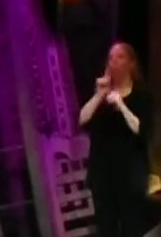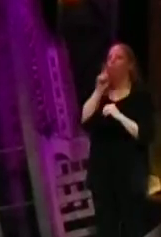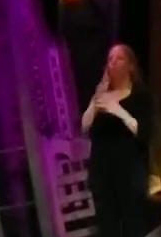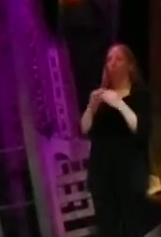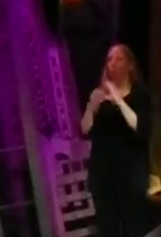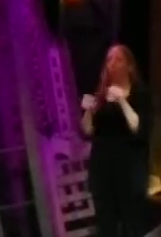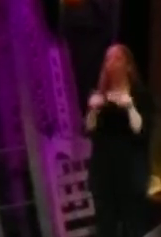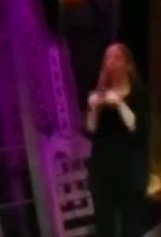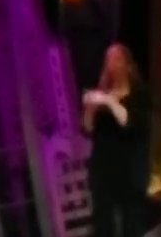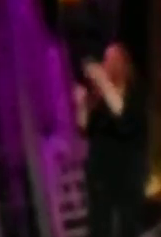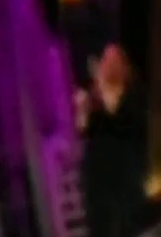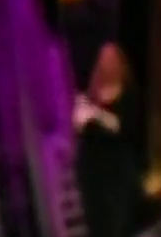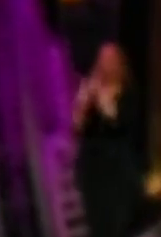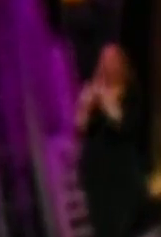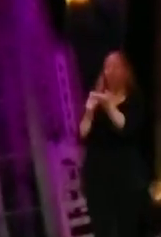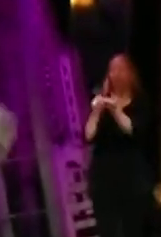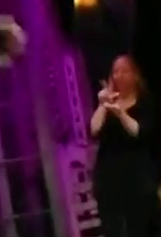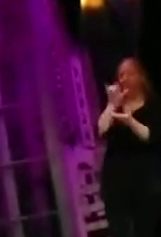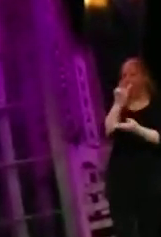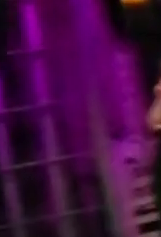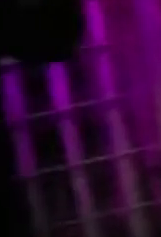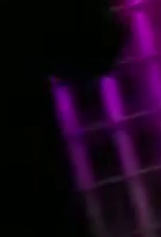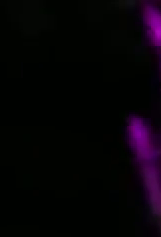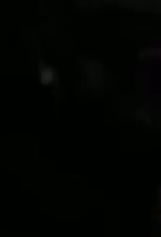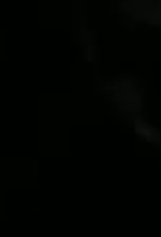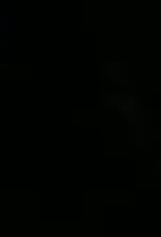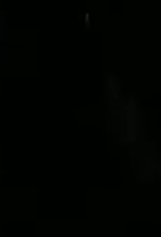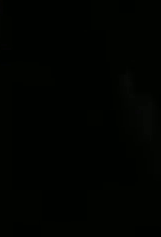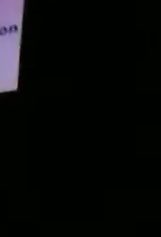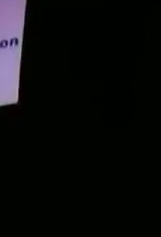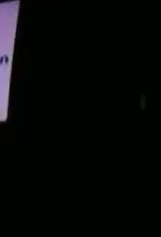Dr. Lillian Dunlap. Yeah.